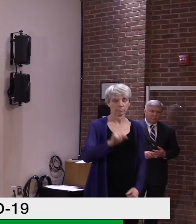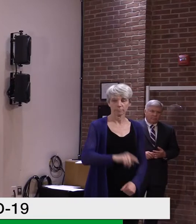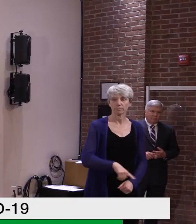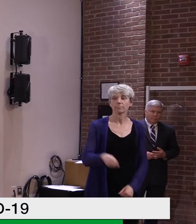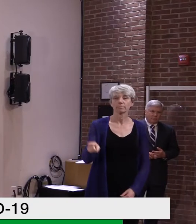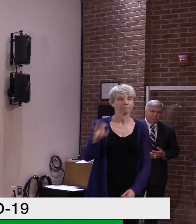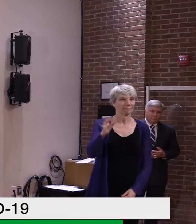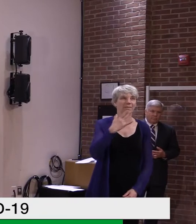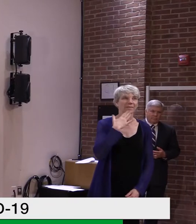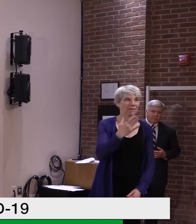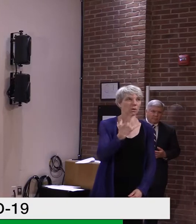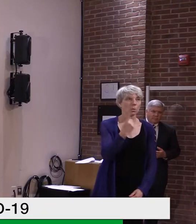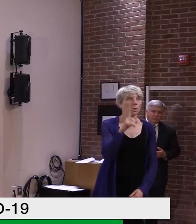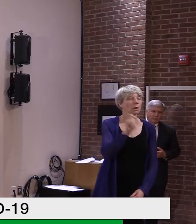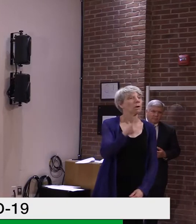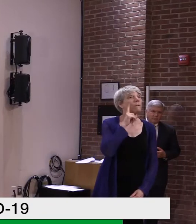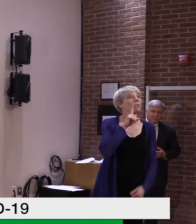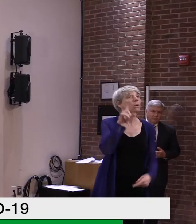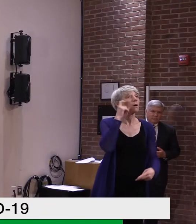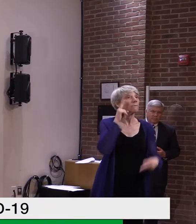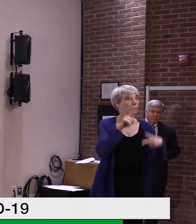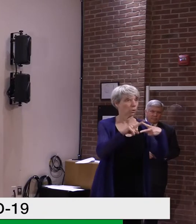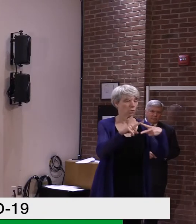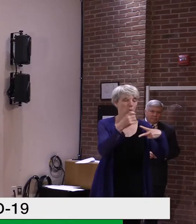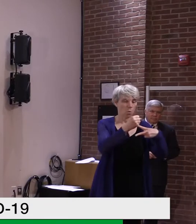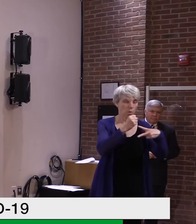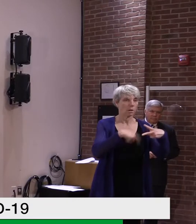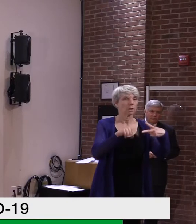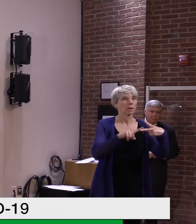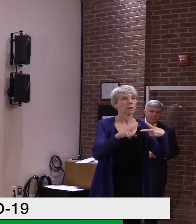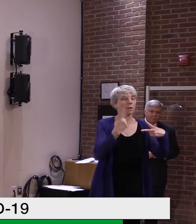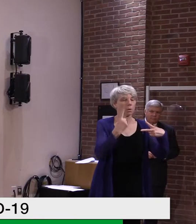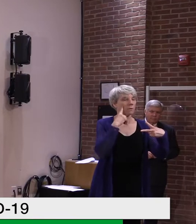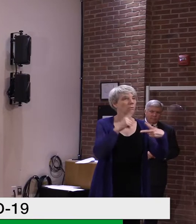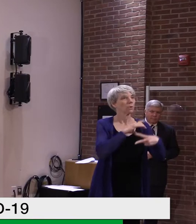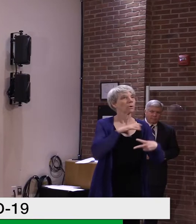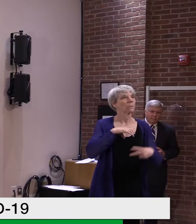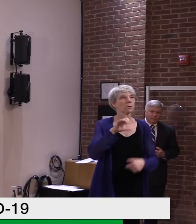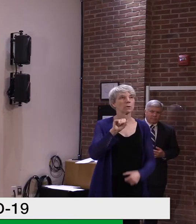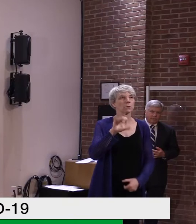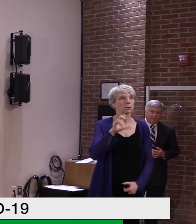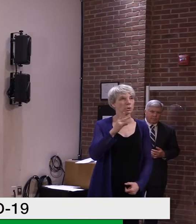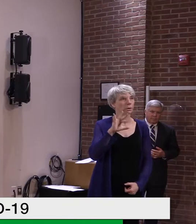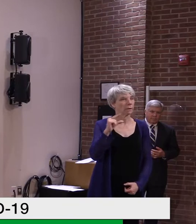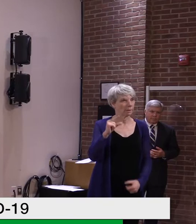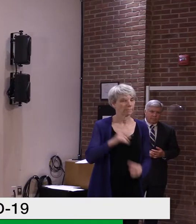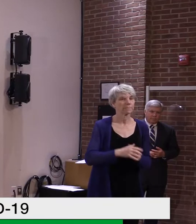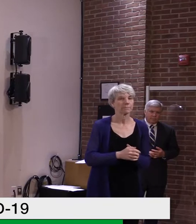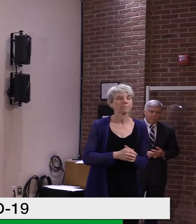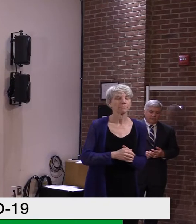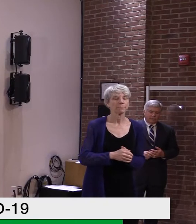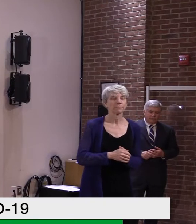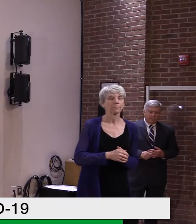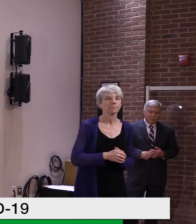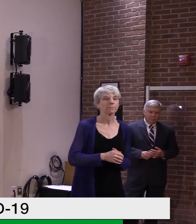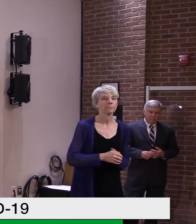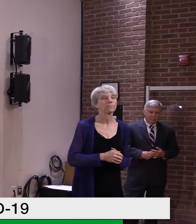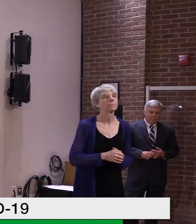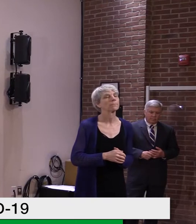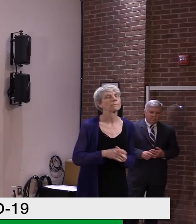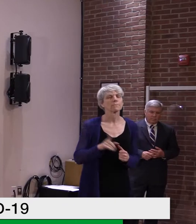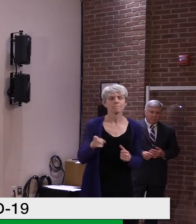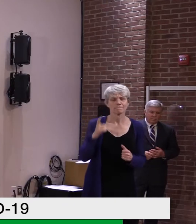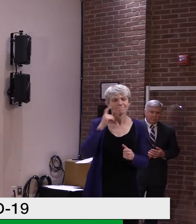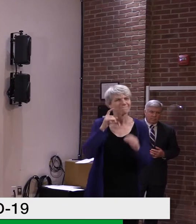Thanks, Jason. I have one for the governor, but I also have one for Commissioner Sherling. Commissioner, the information about